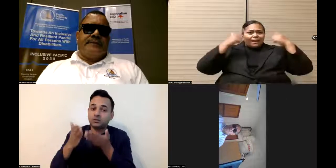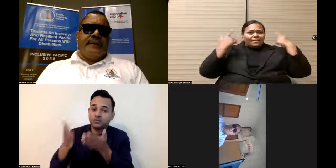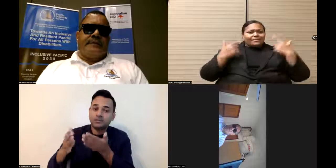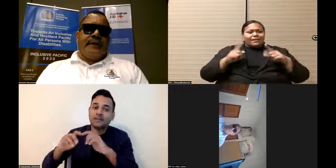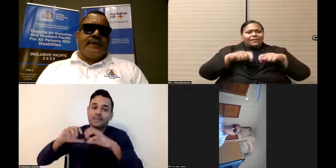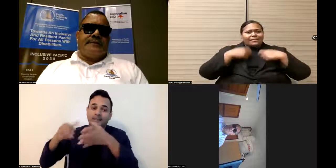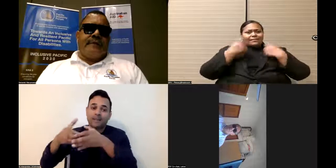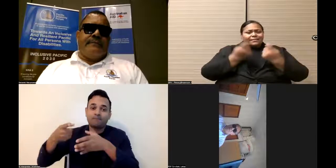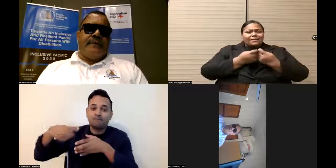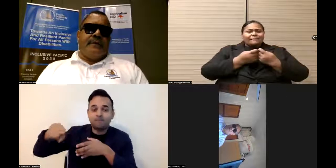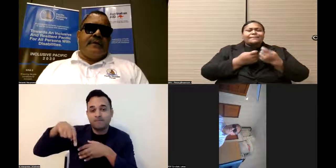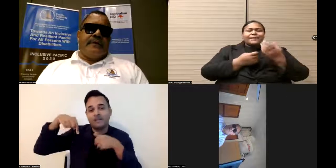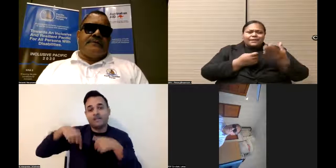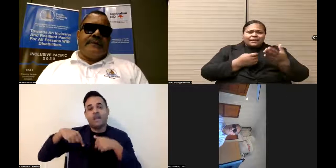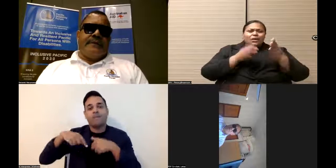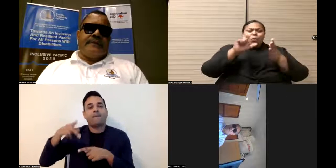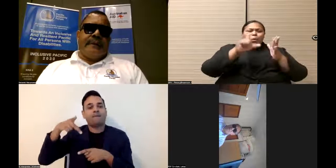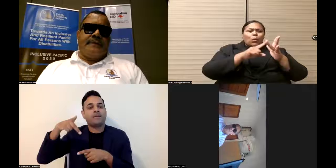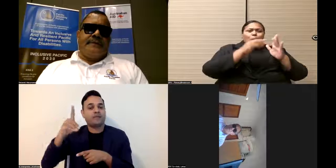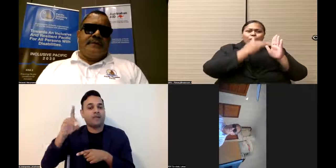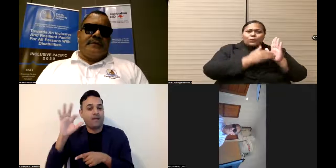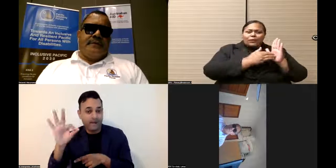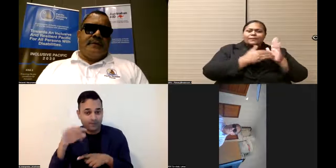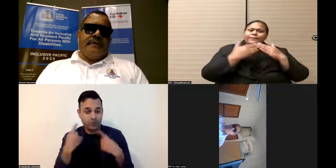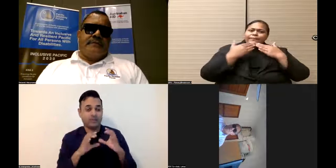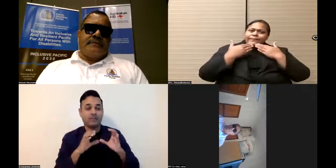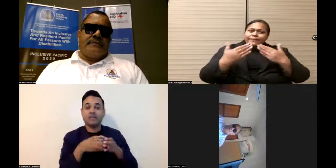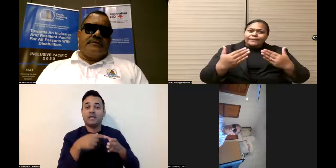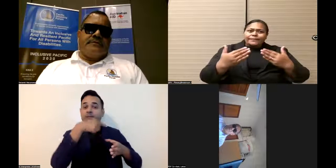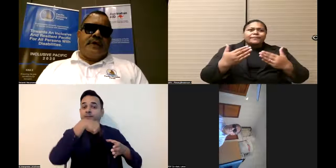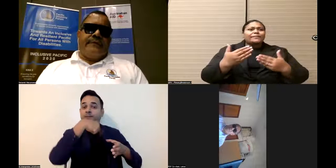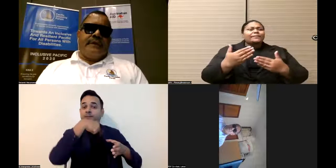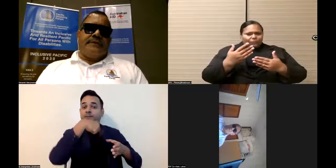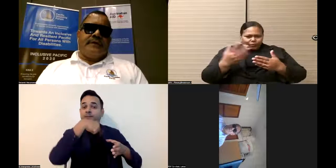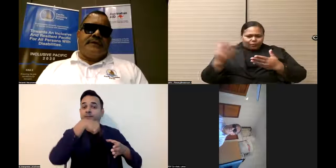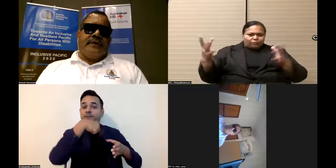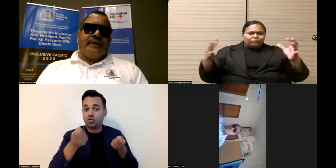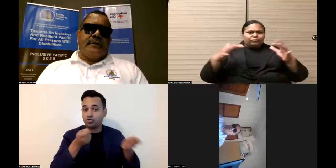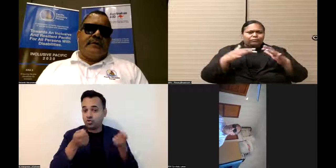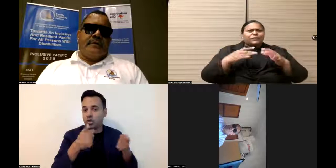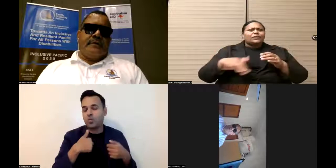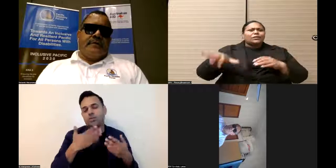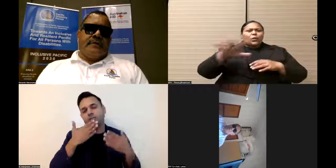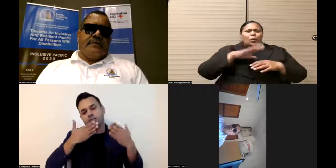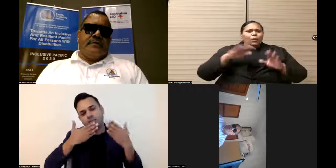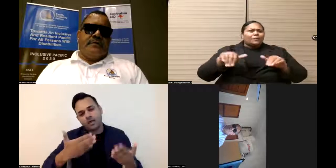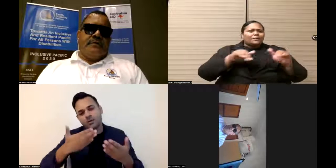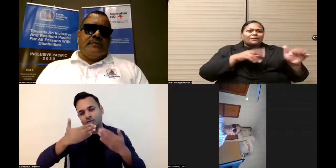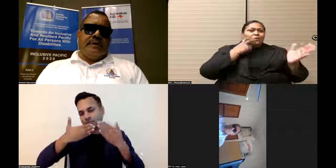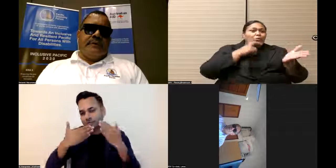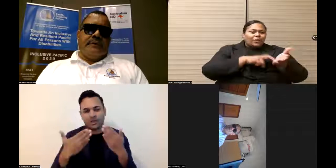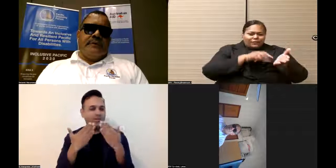to all of your participants, 300 some registered for this event, about close to half that are still staying on.